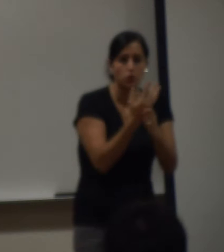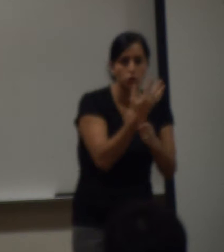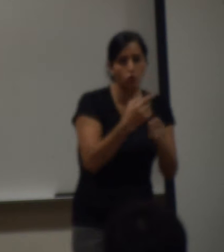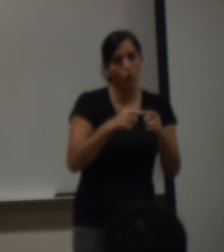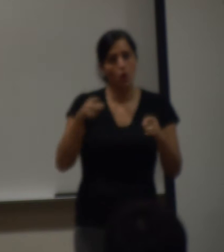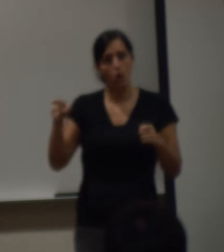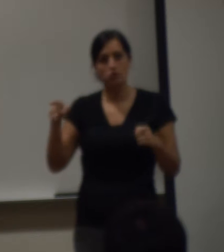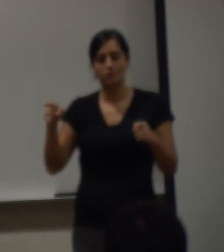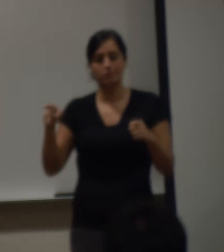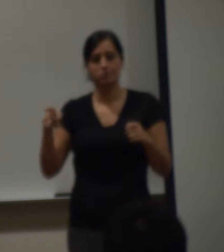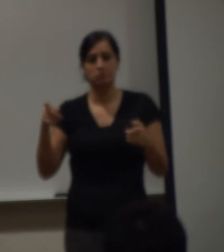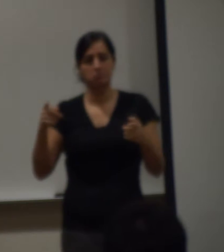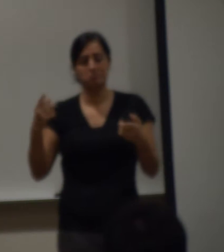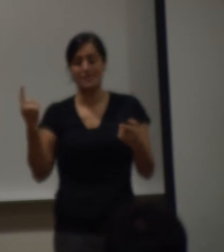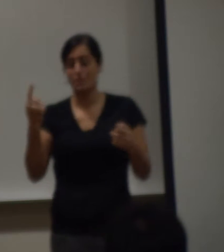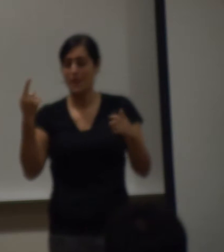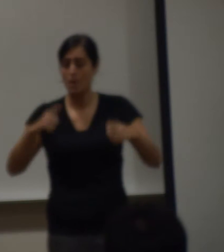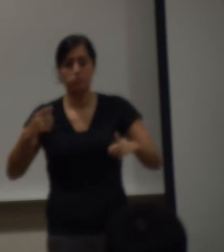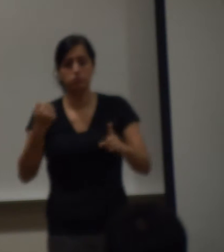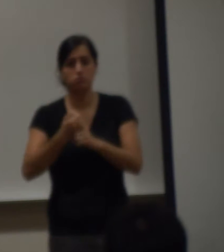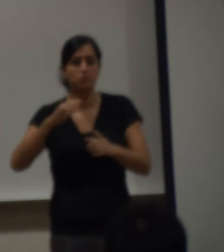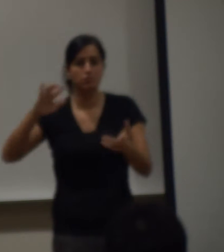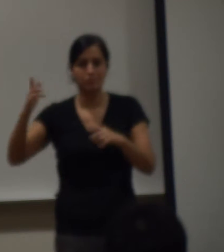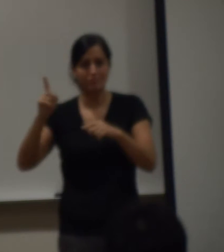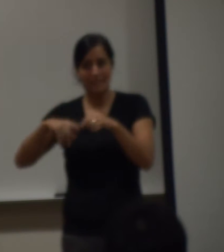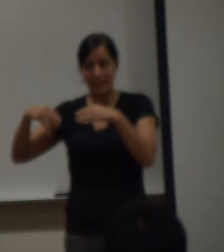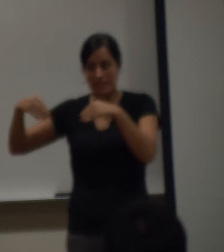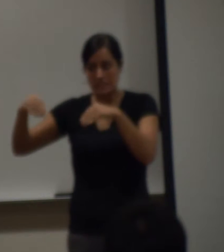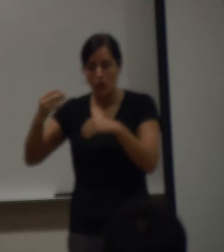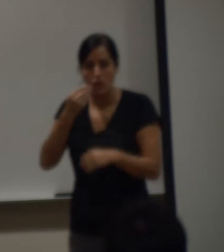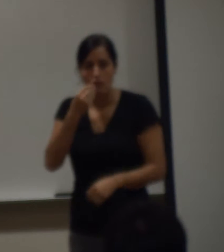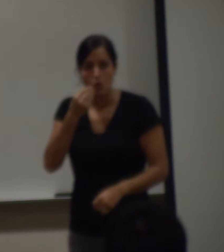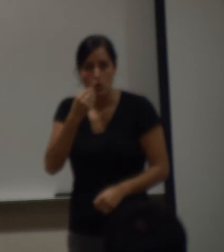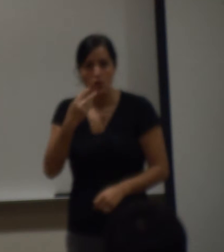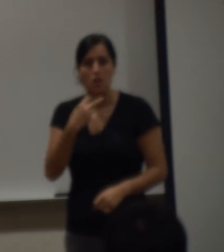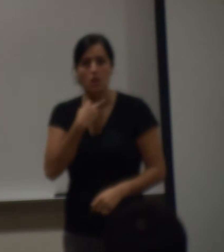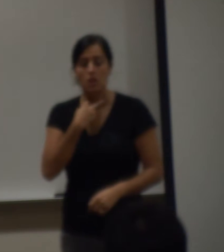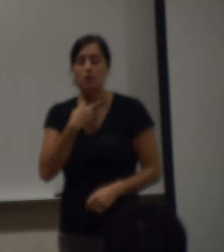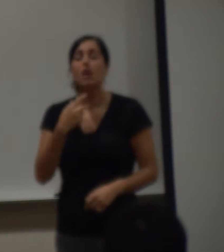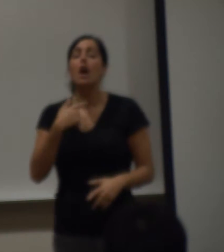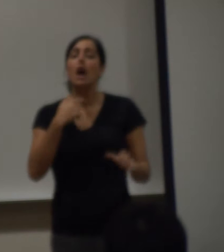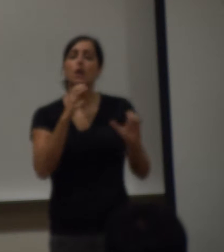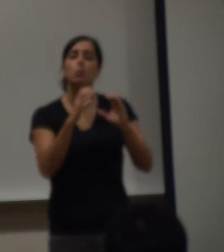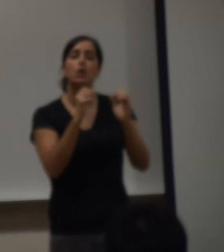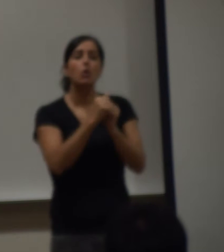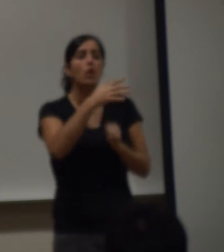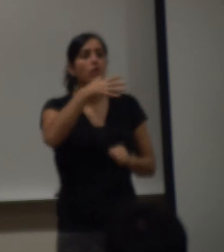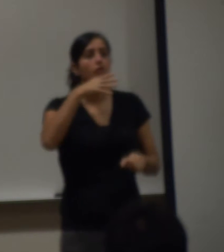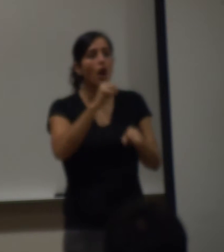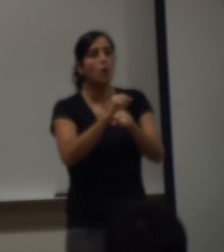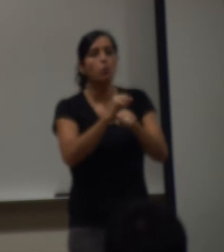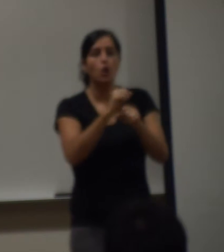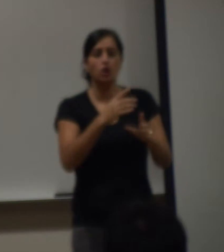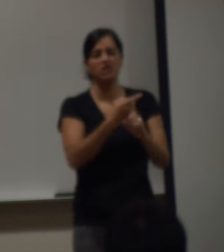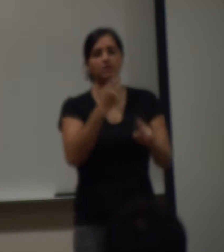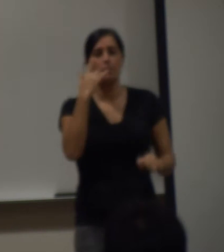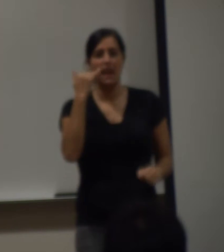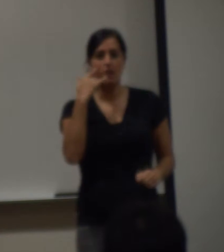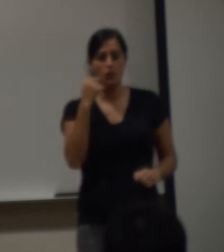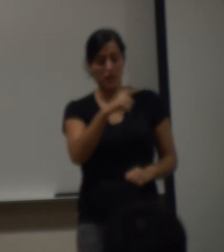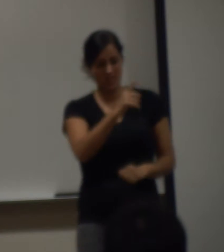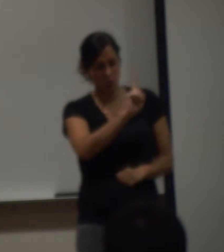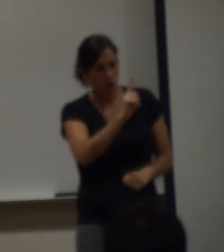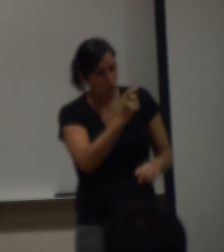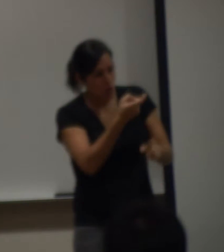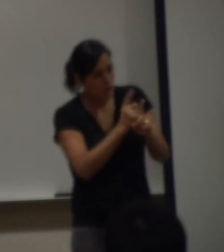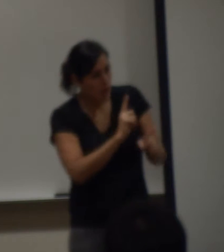spoke to workers, farm workers in California, and asked them where they came from, many